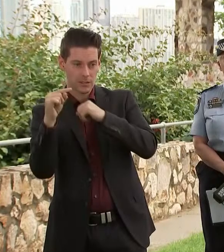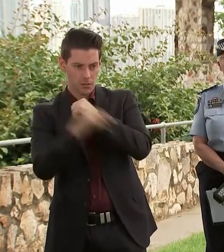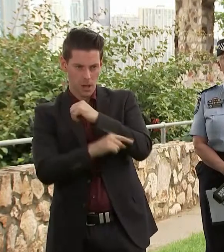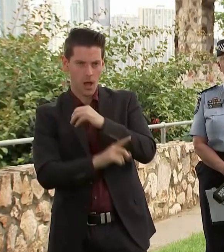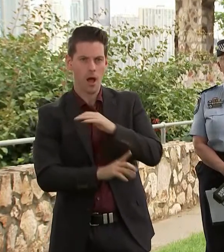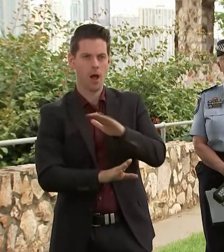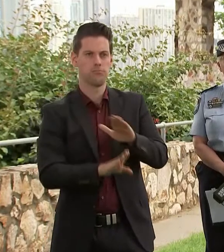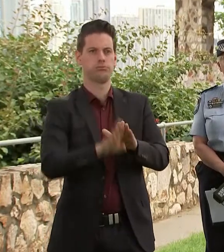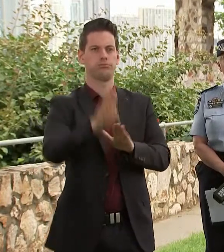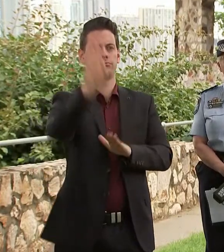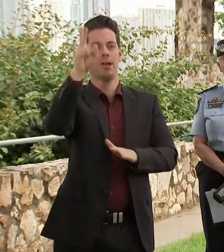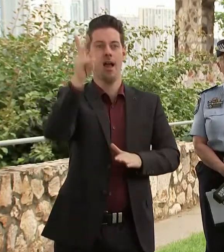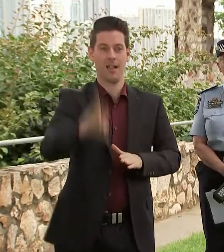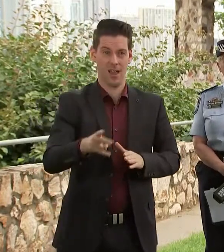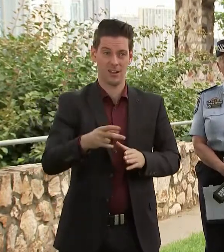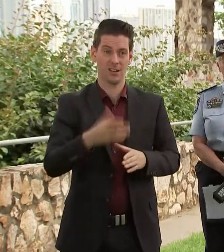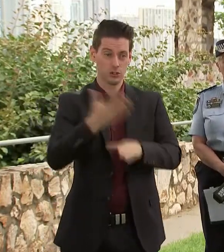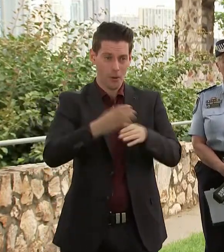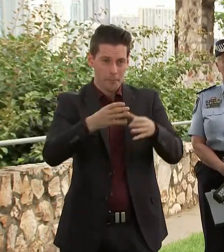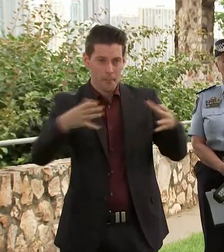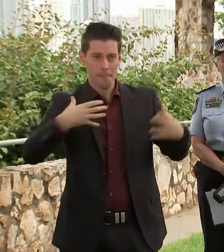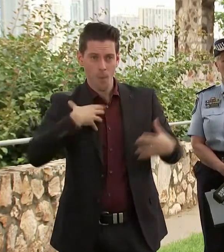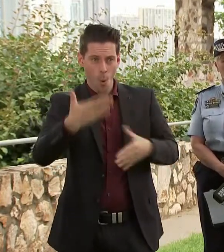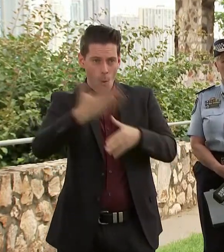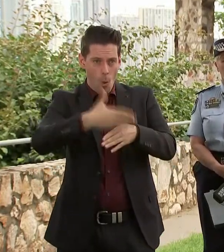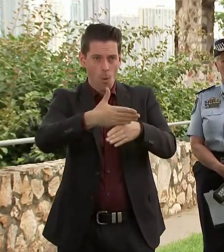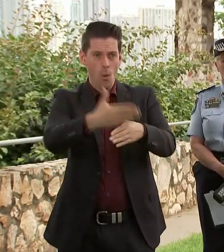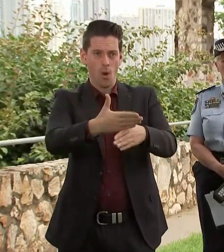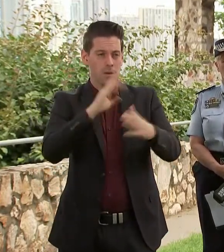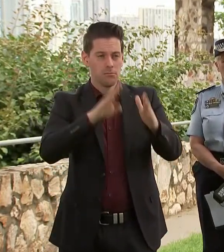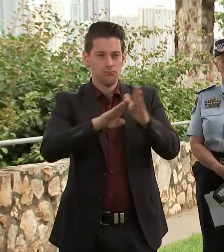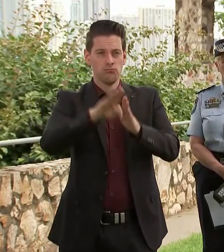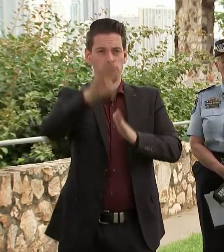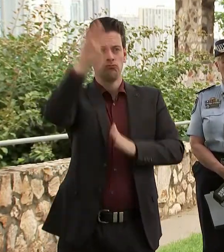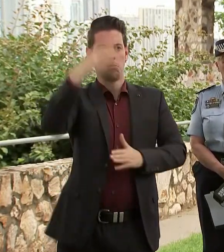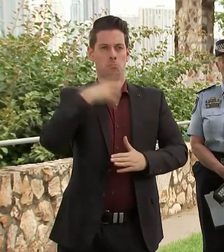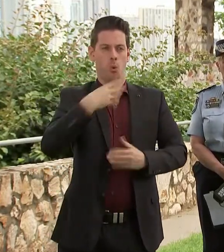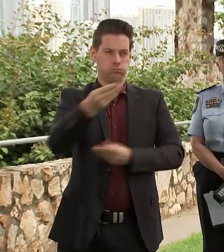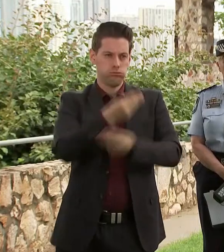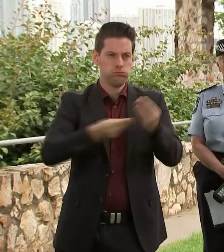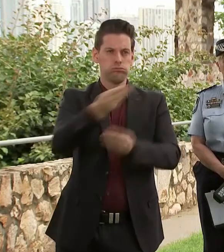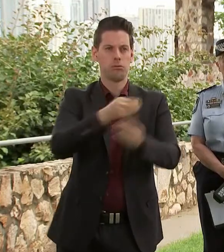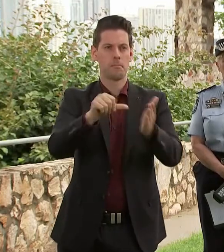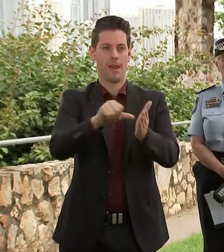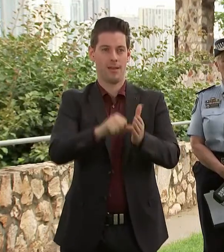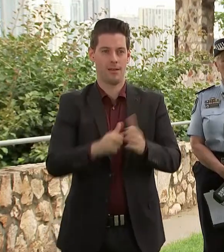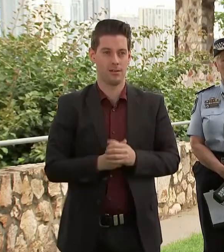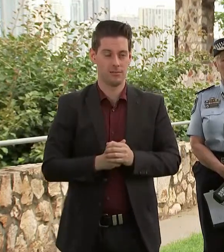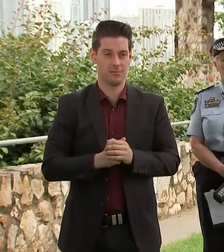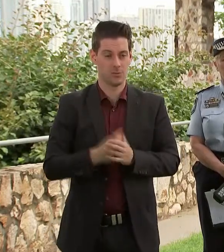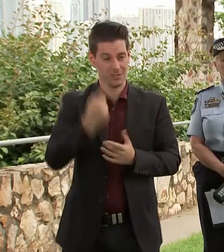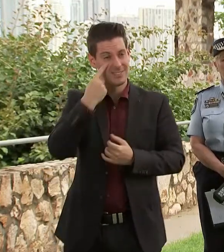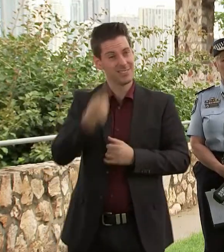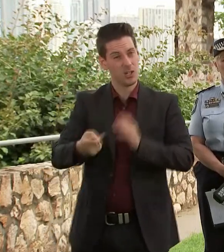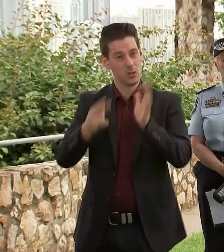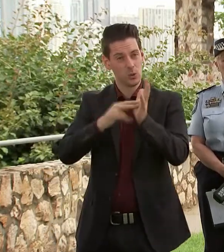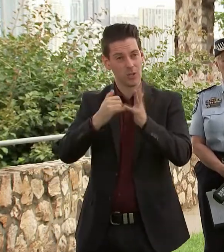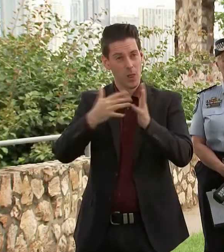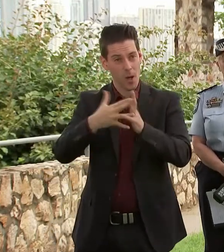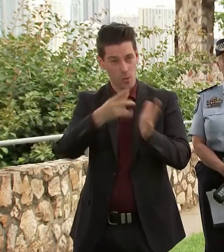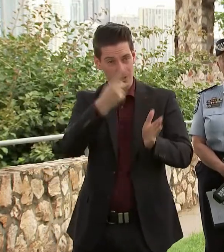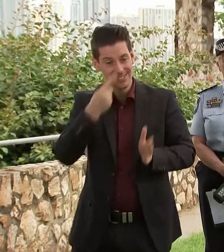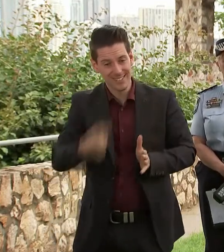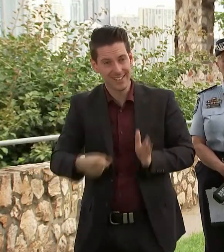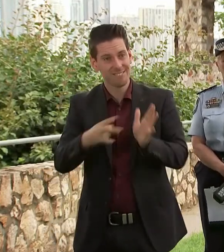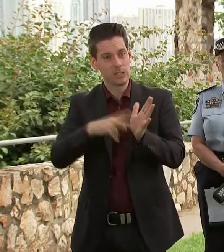future with jobs growth that will lead the nation, we hope. Of course, we see what happened in New South Wales and